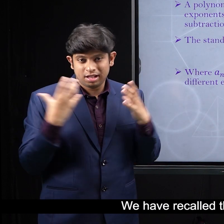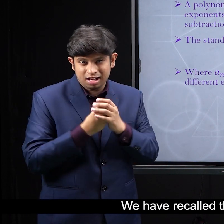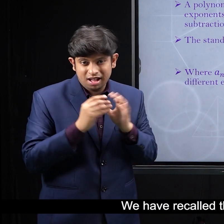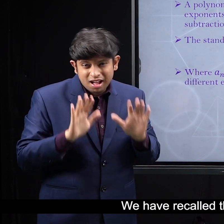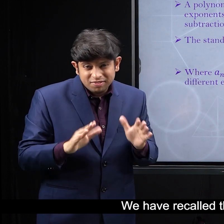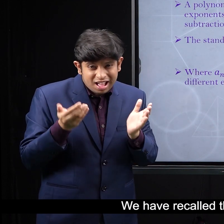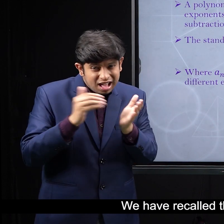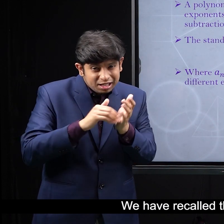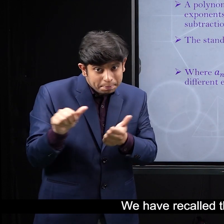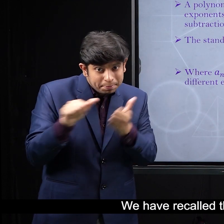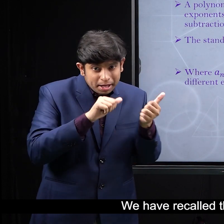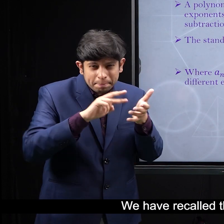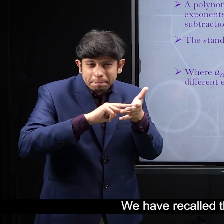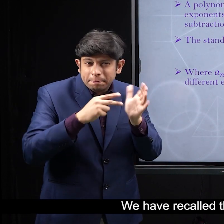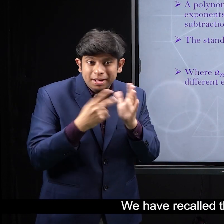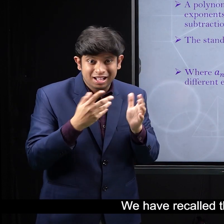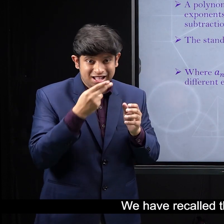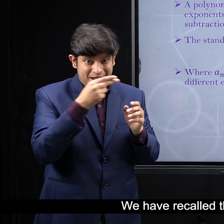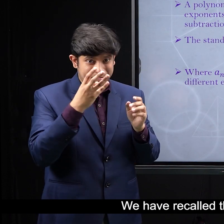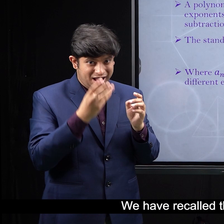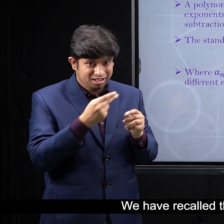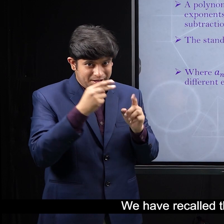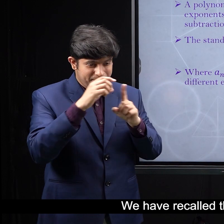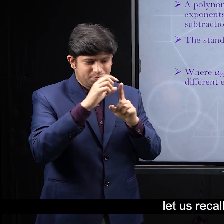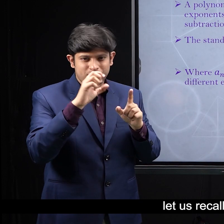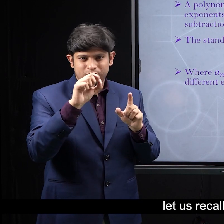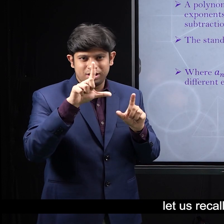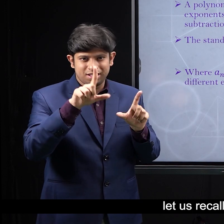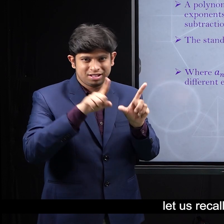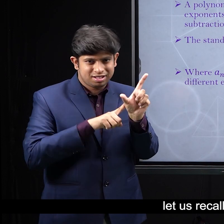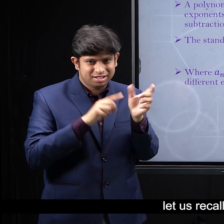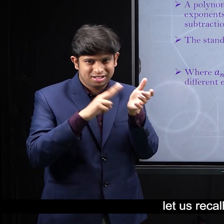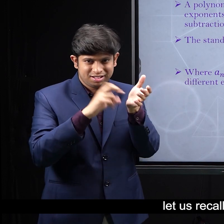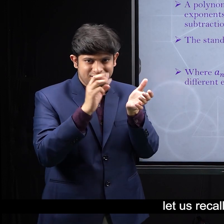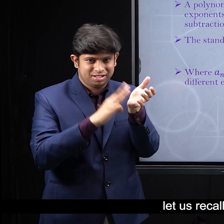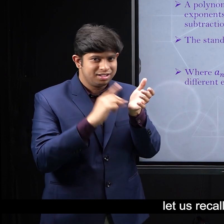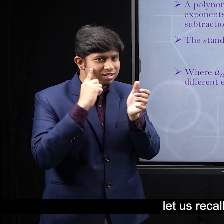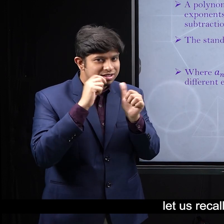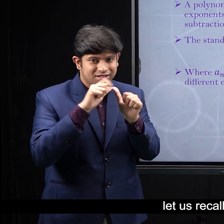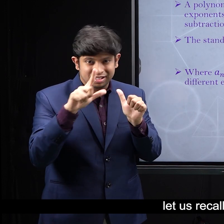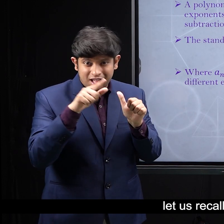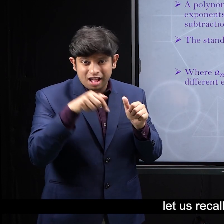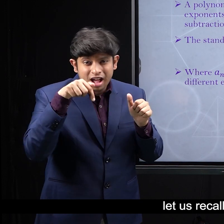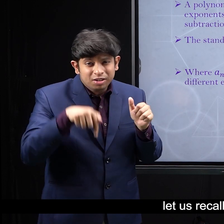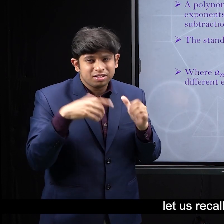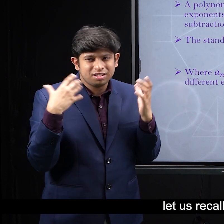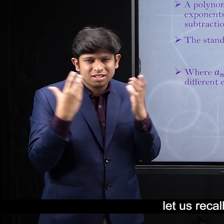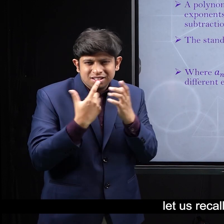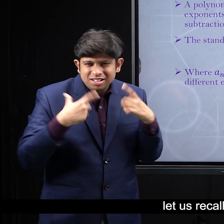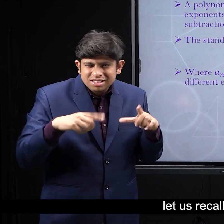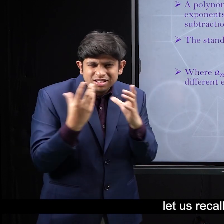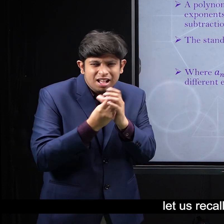We have recalled the definition of polynomial, and now let us recall the degree of a polynomial.